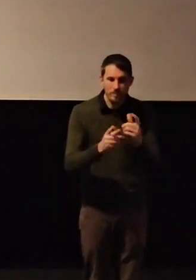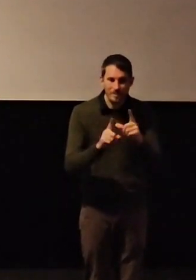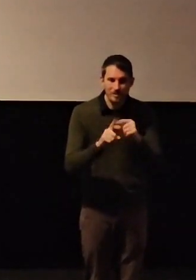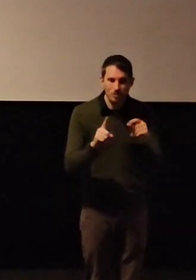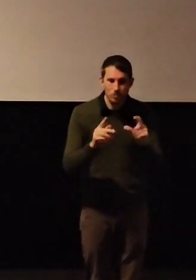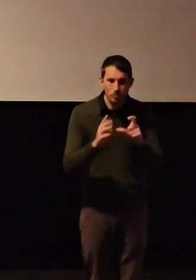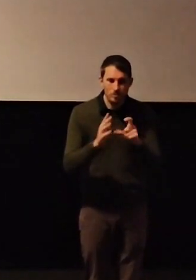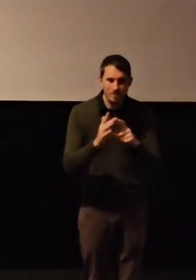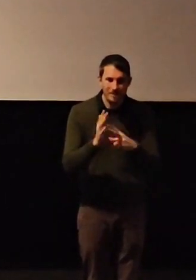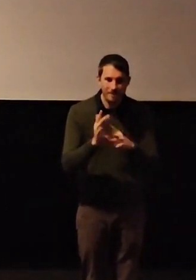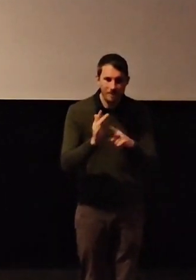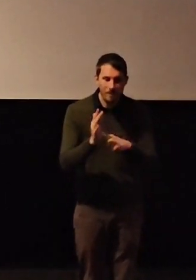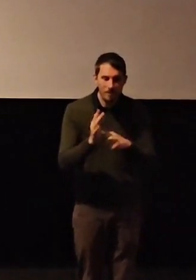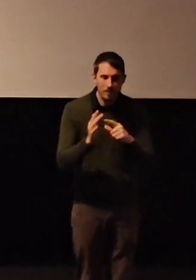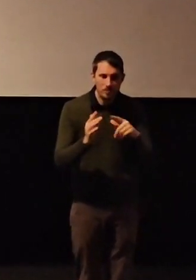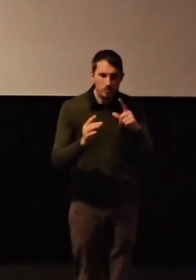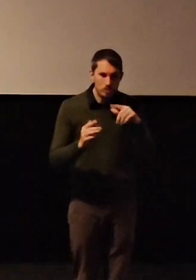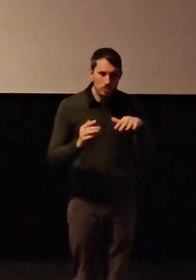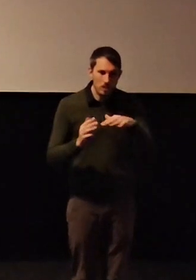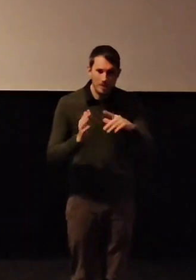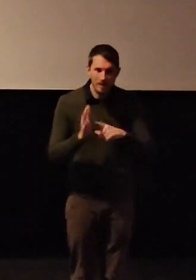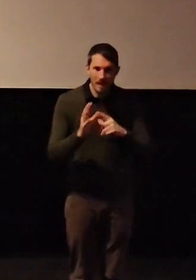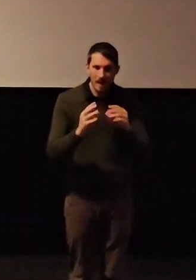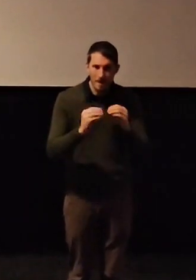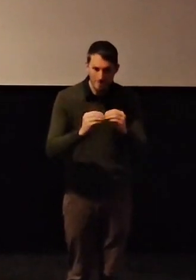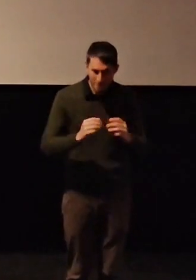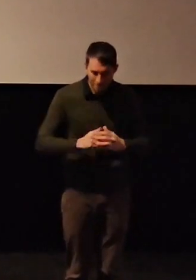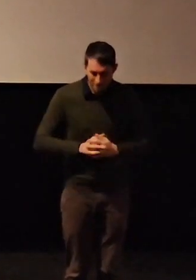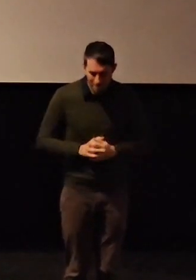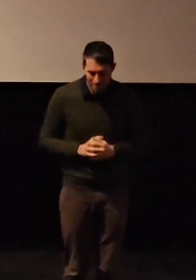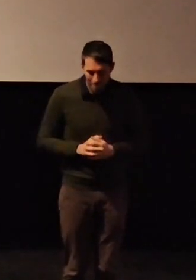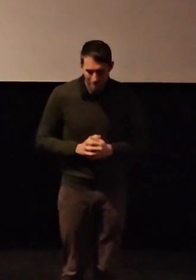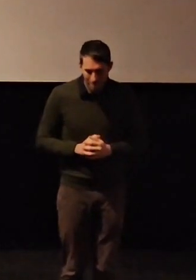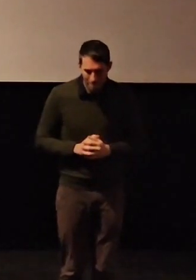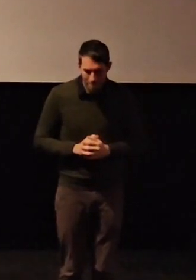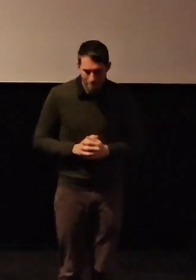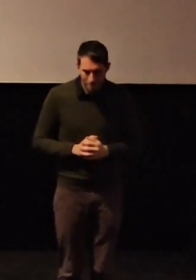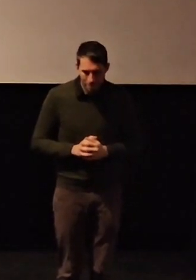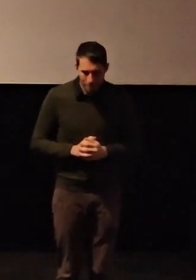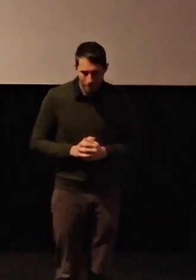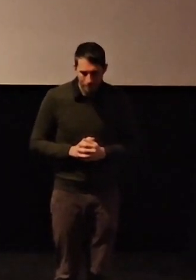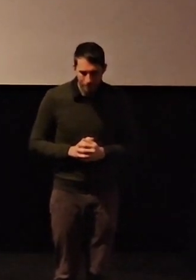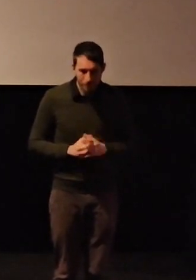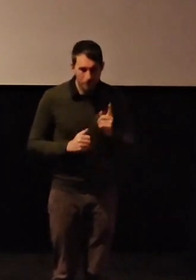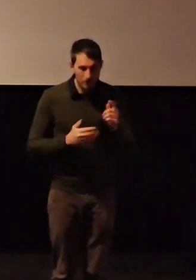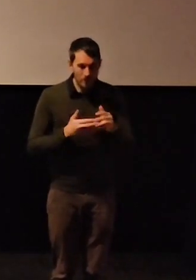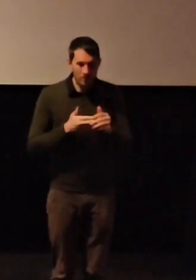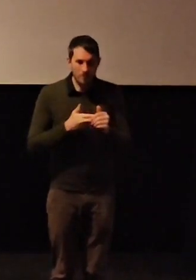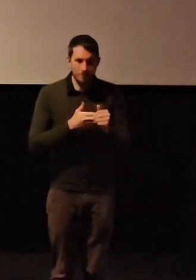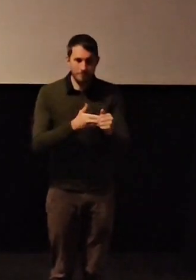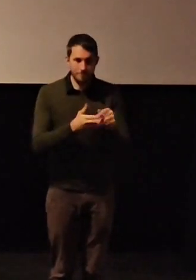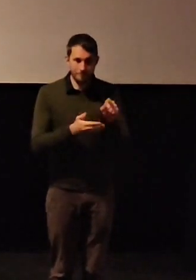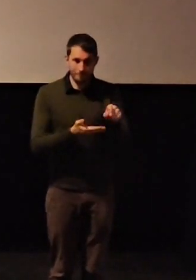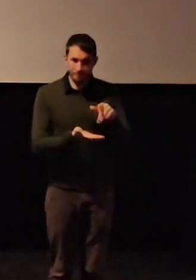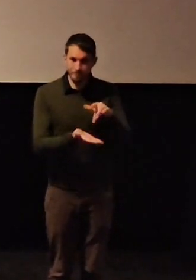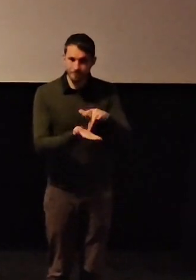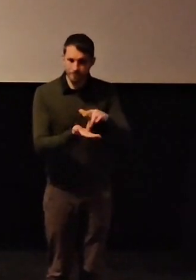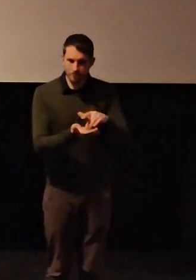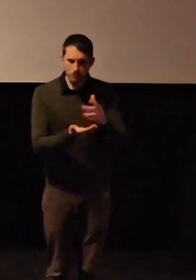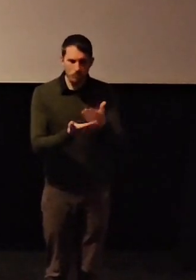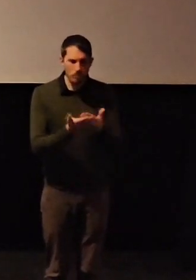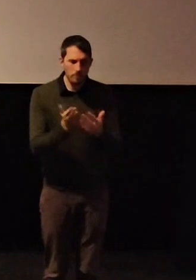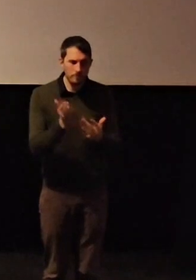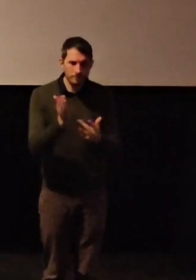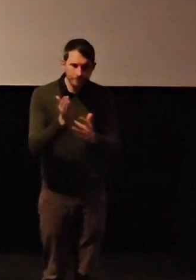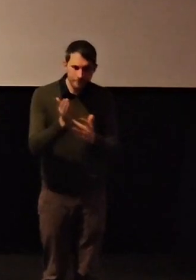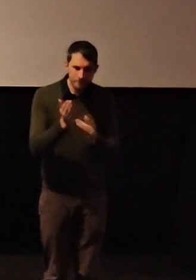Digital Civil Society Lab. And in addition to leading a center at University of Western Australia on technology